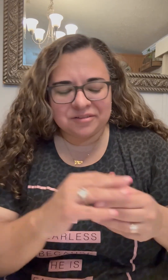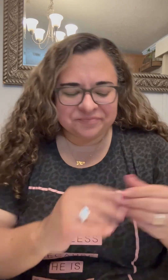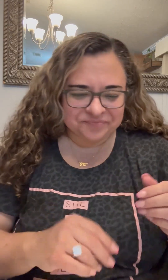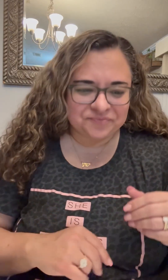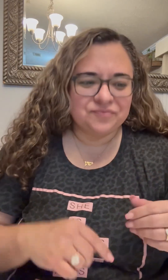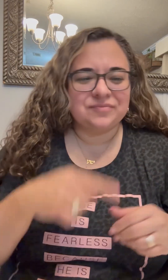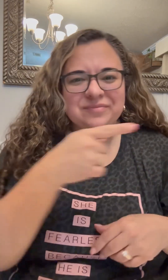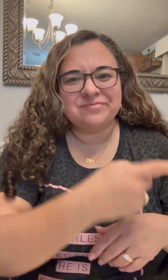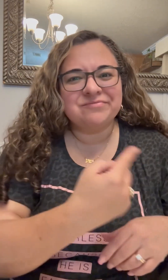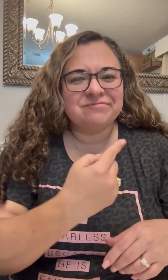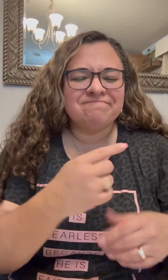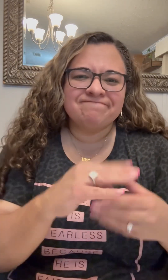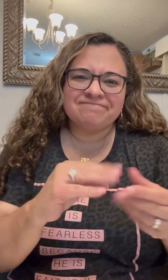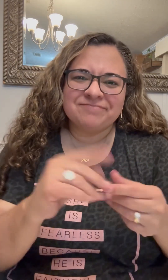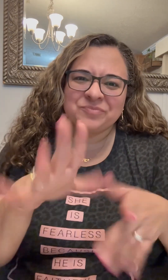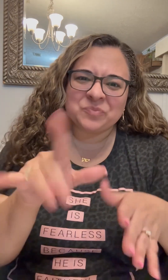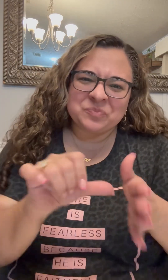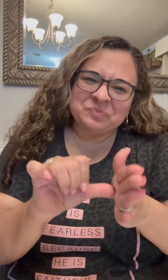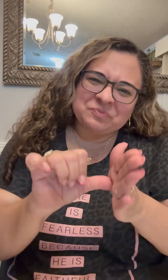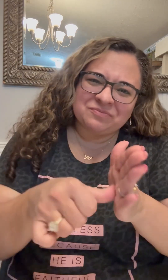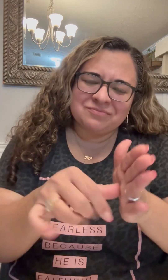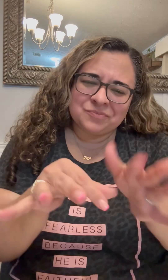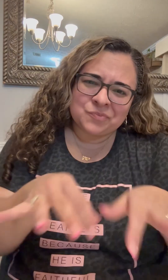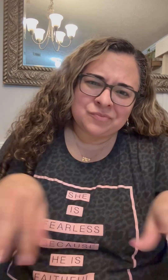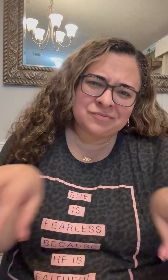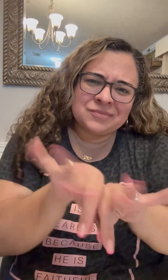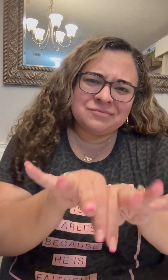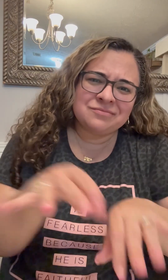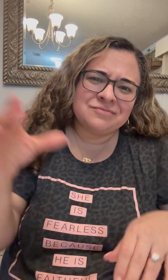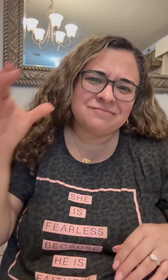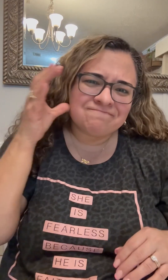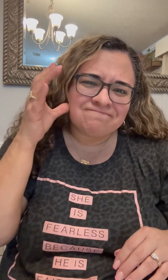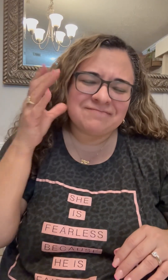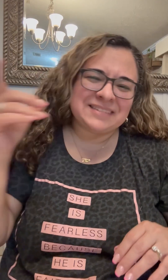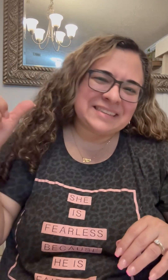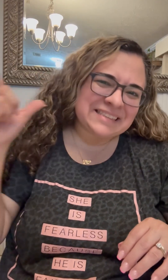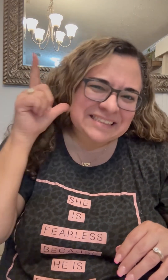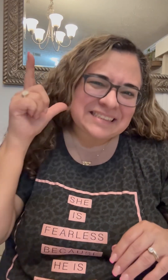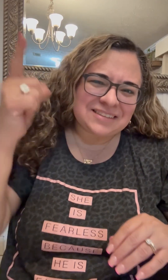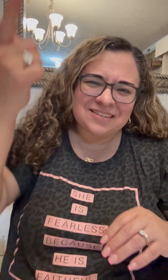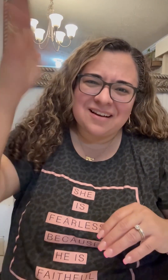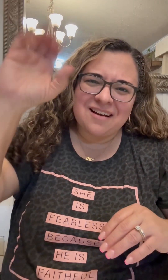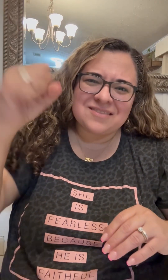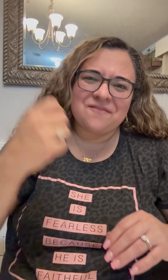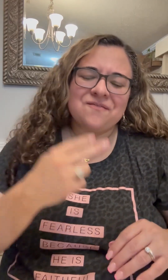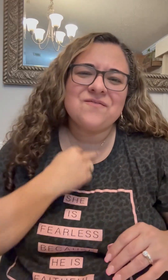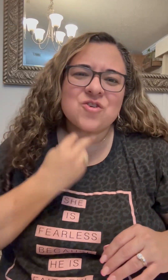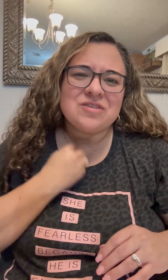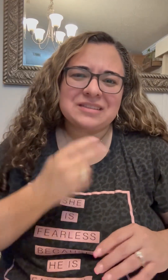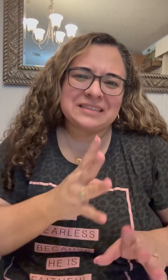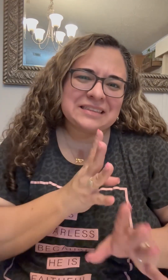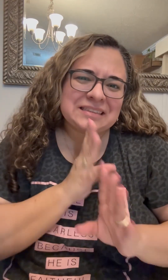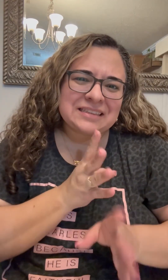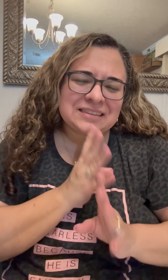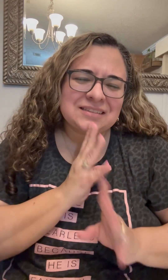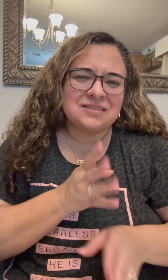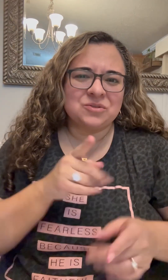just had to share it with you guys. So he was talking about the importance